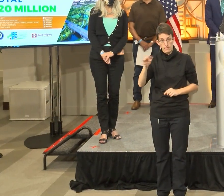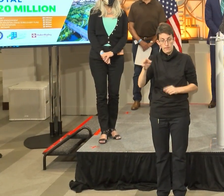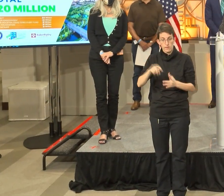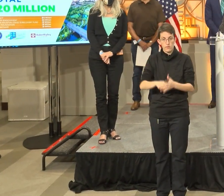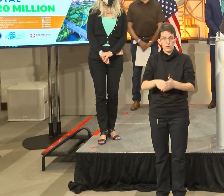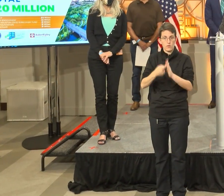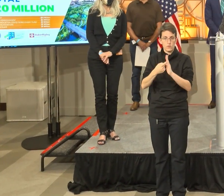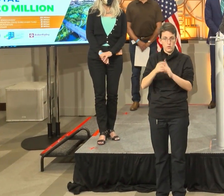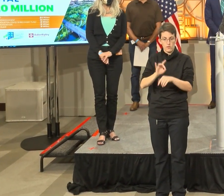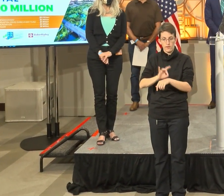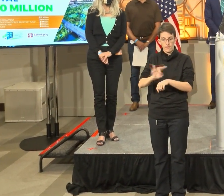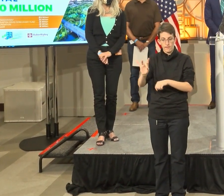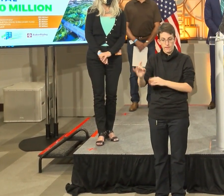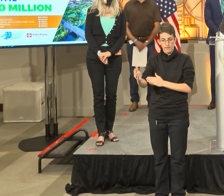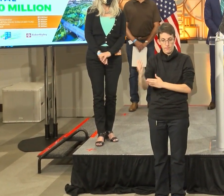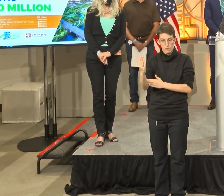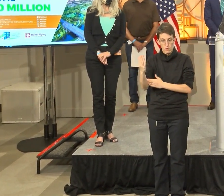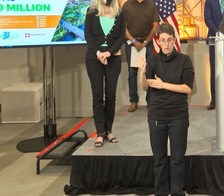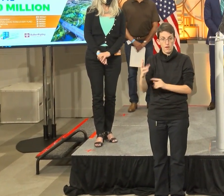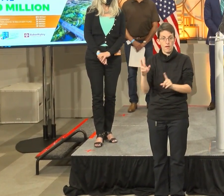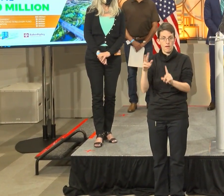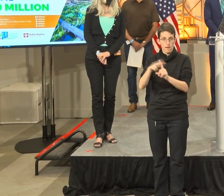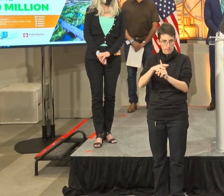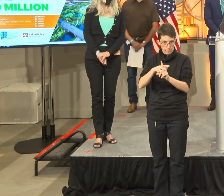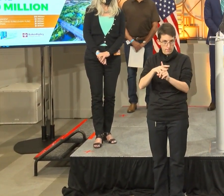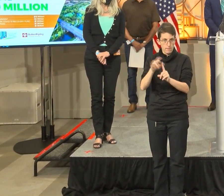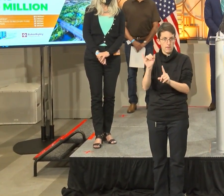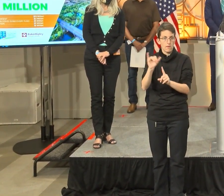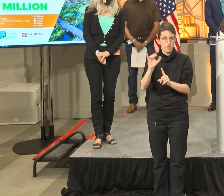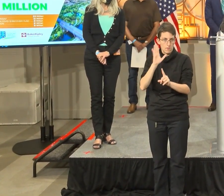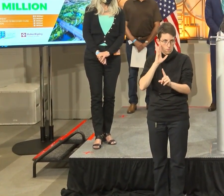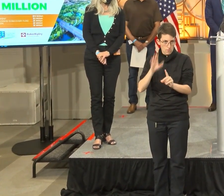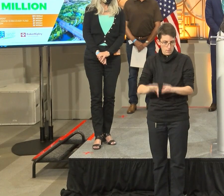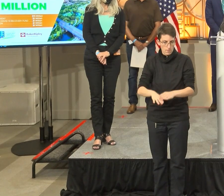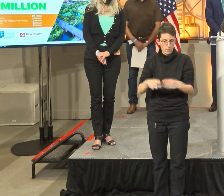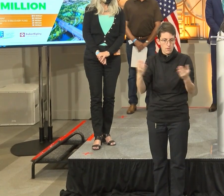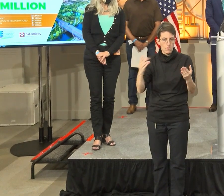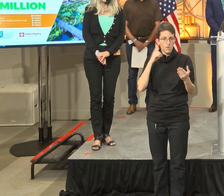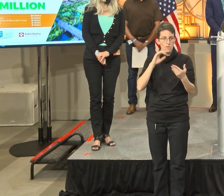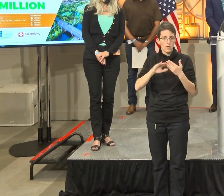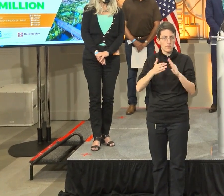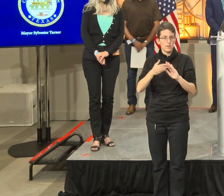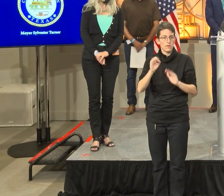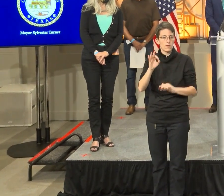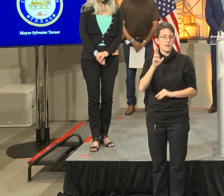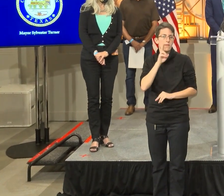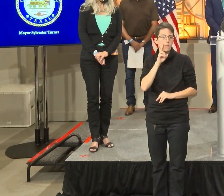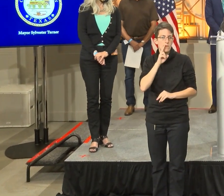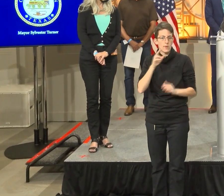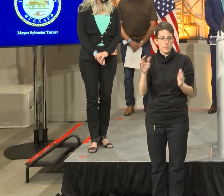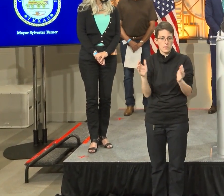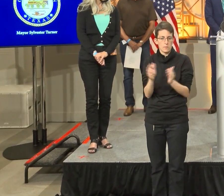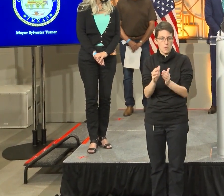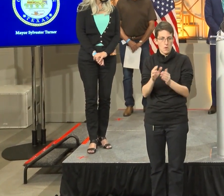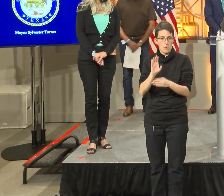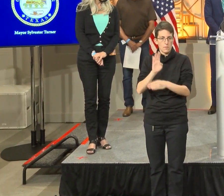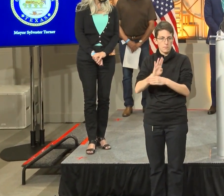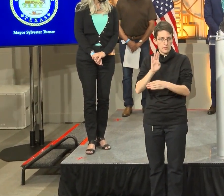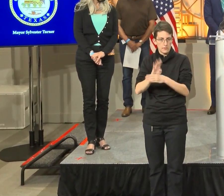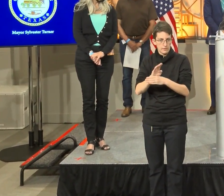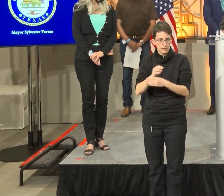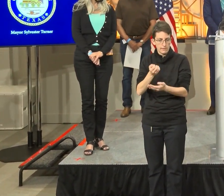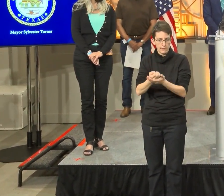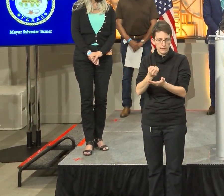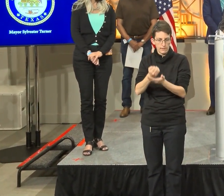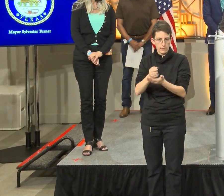at 8 a.m., applications will also officially open for the City of Houston's Small Business Economic